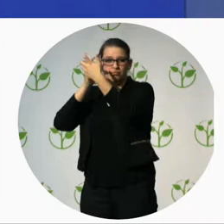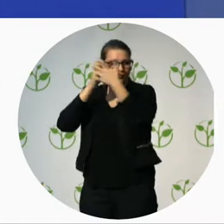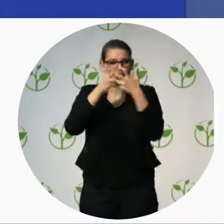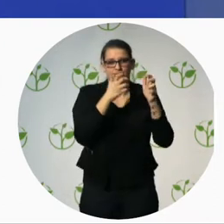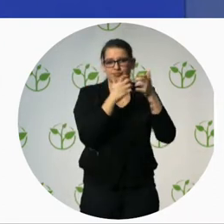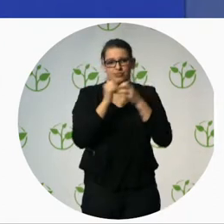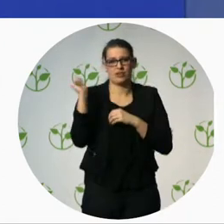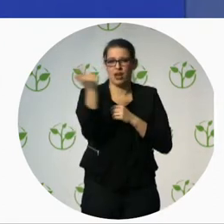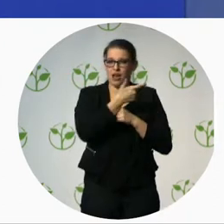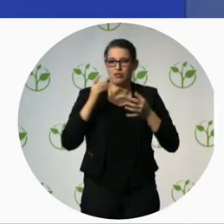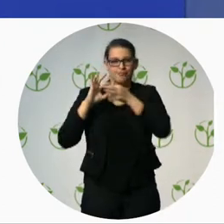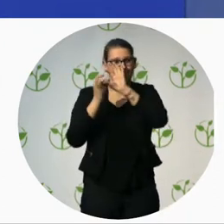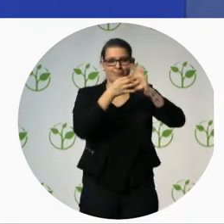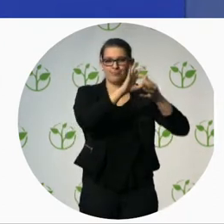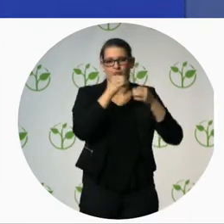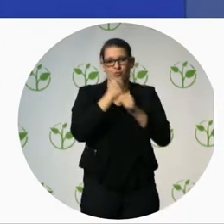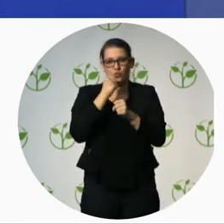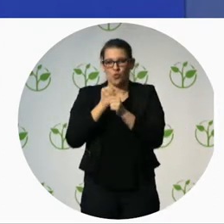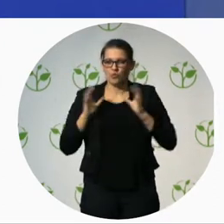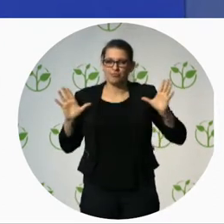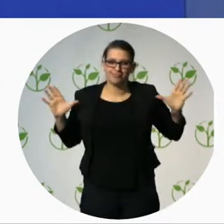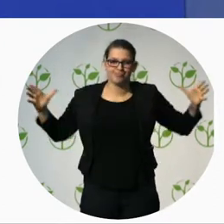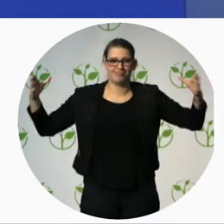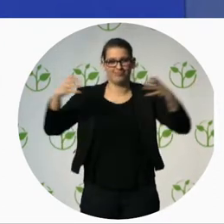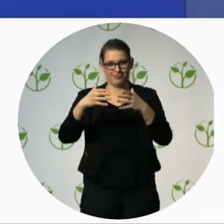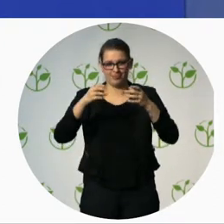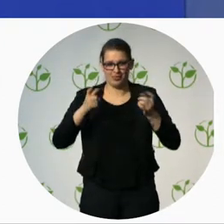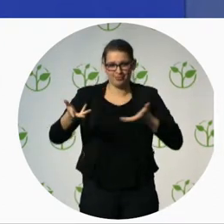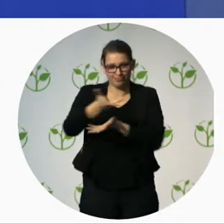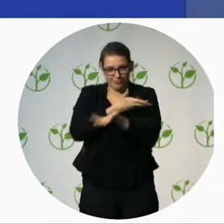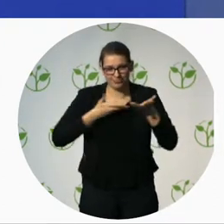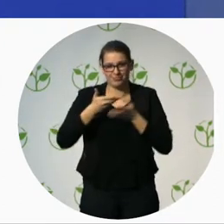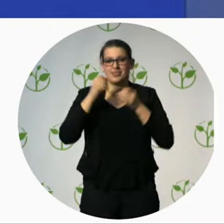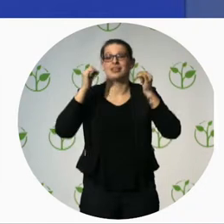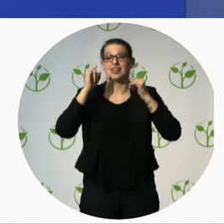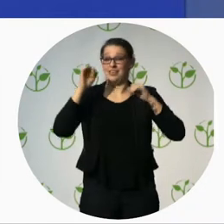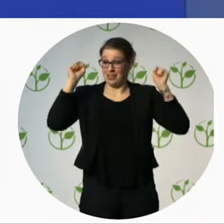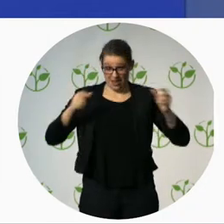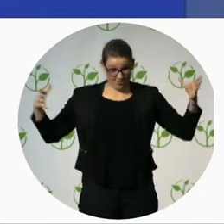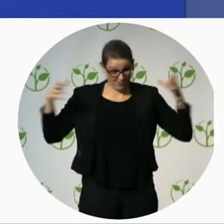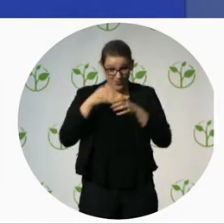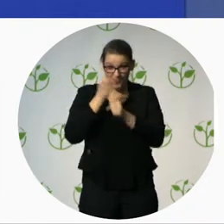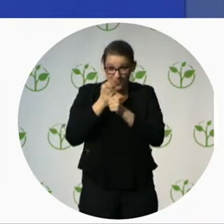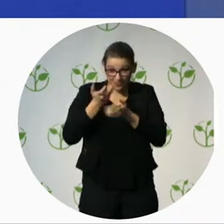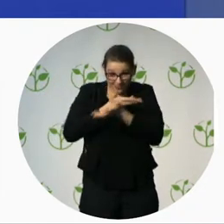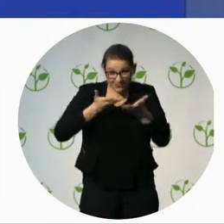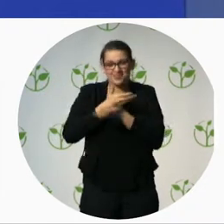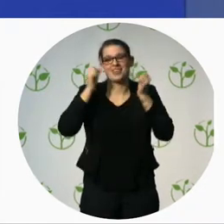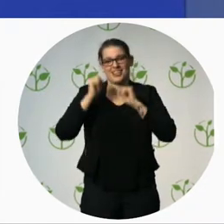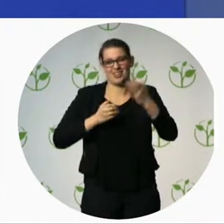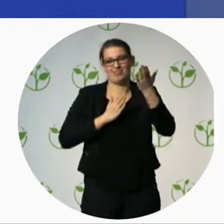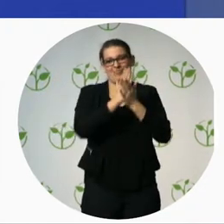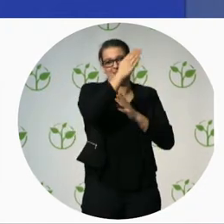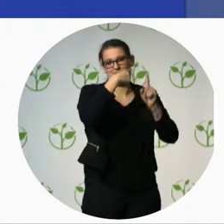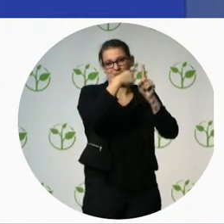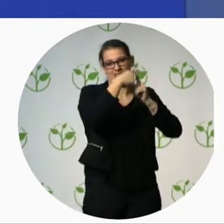them together, we will achieve the equal access. When we see accessibility, we have to think it as a tool